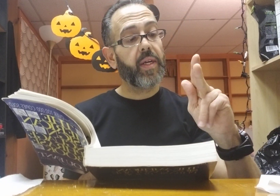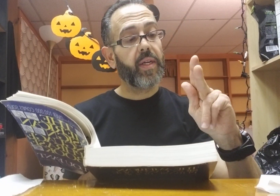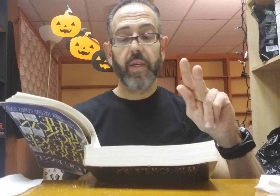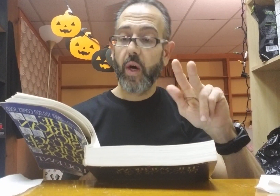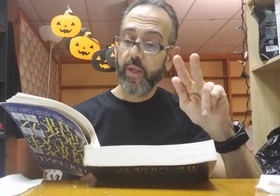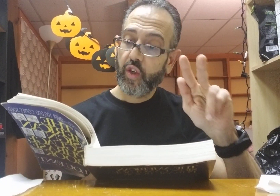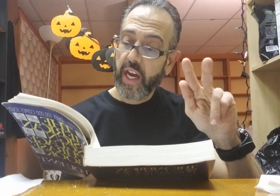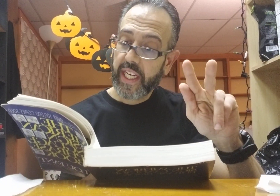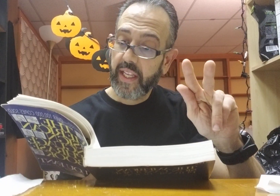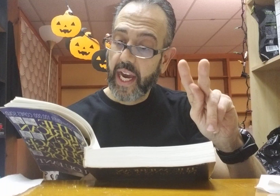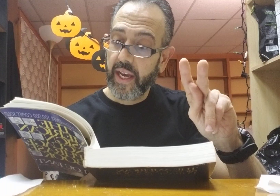always try to get that